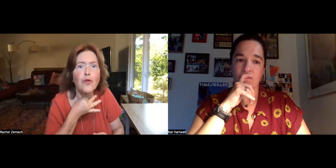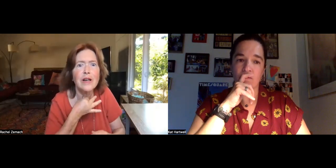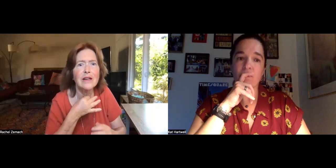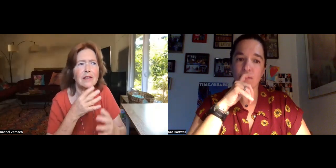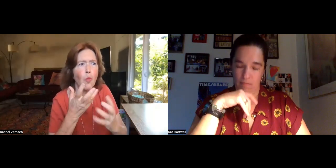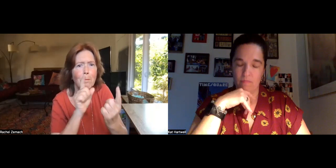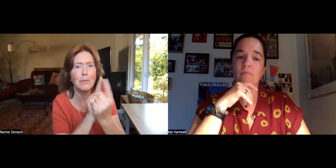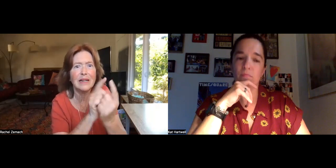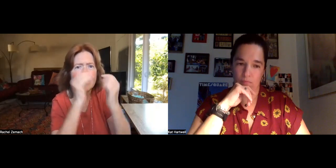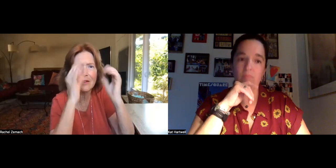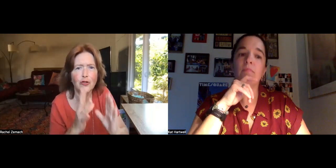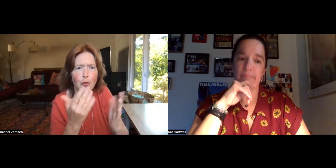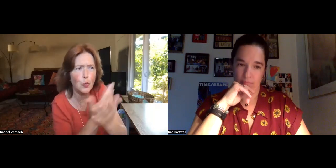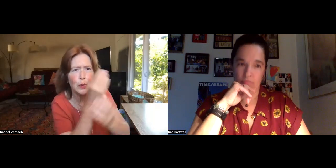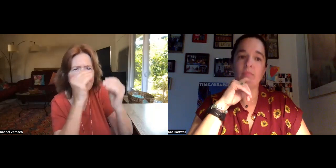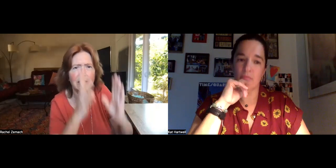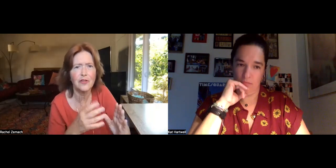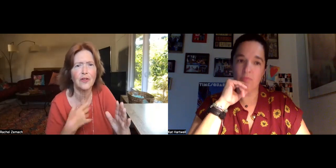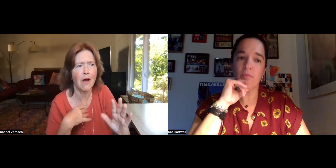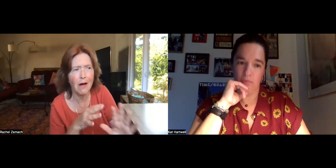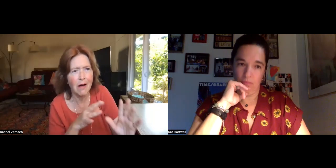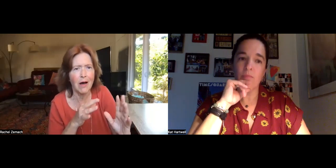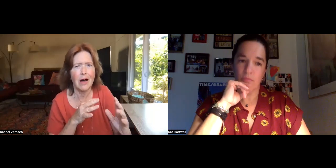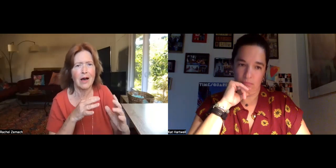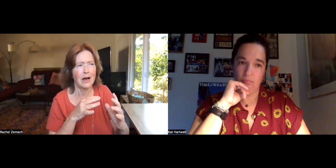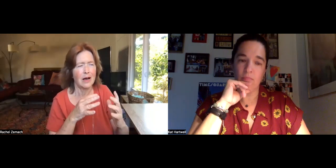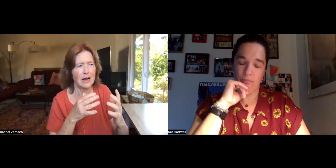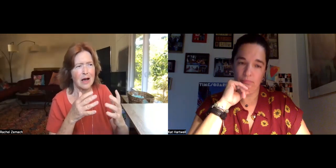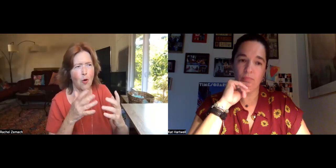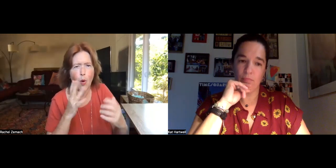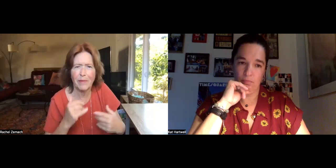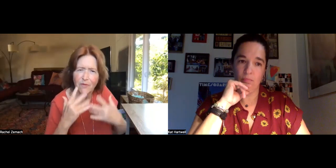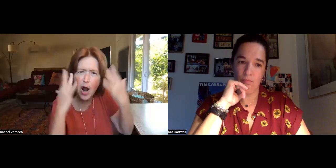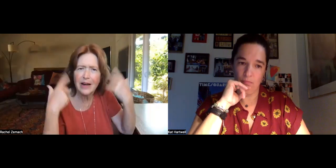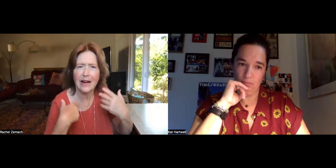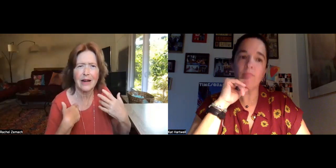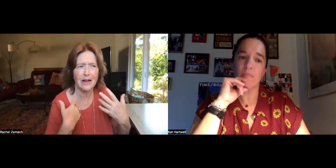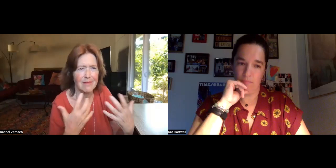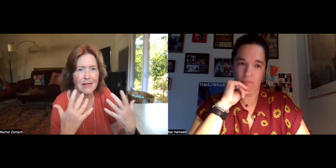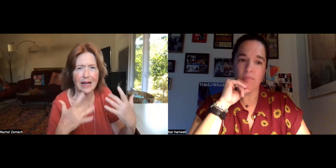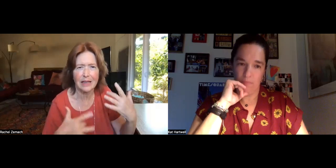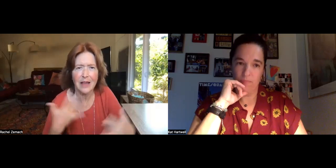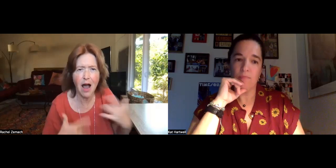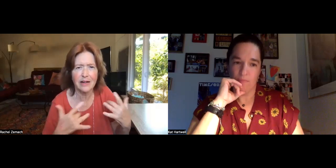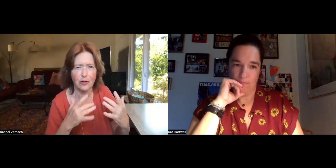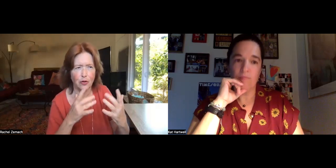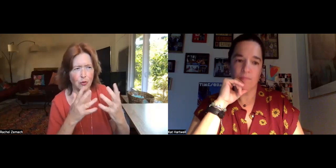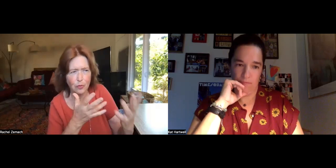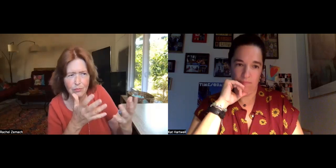teacher, new teacher, new teacher? Would be friendly, excited to